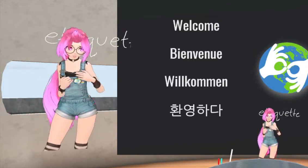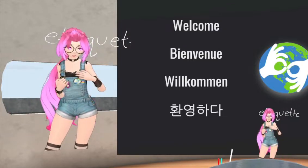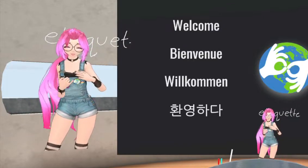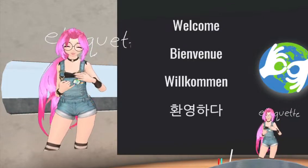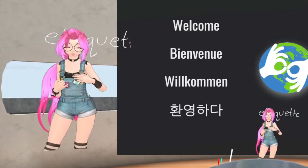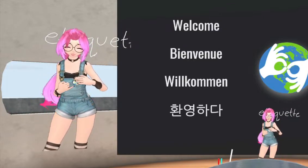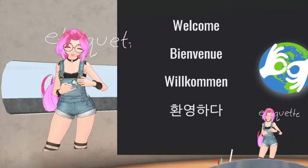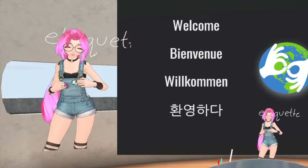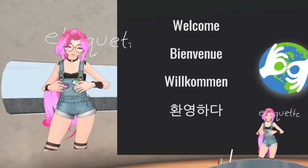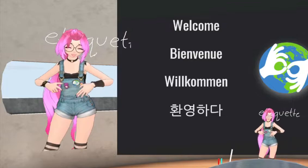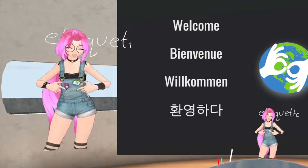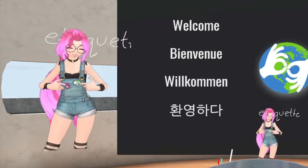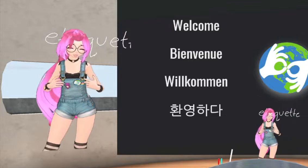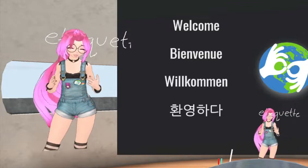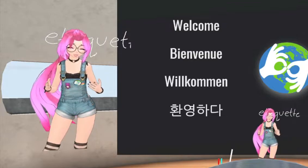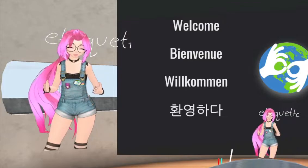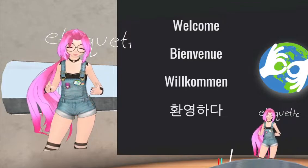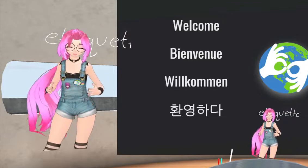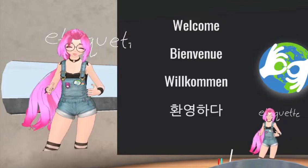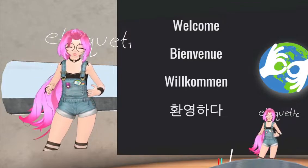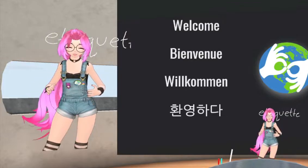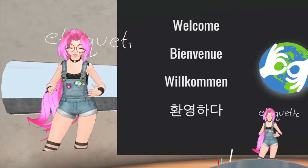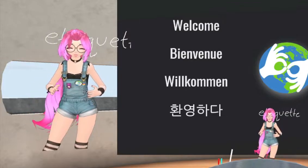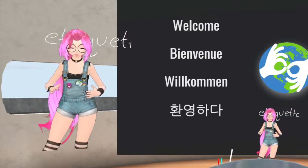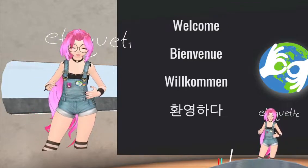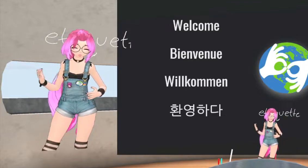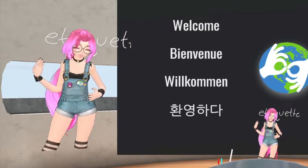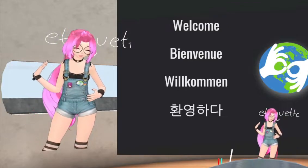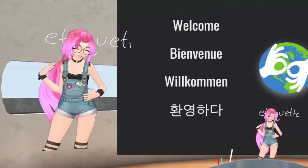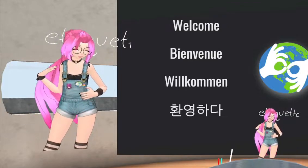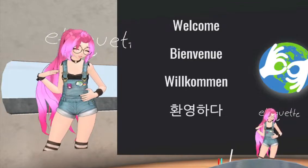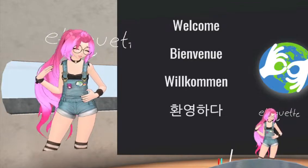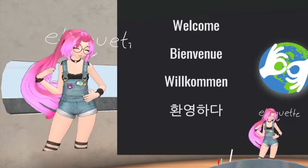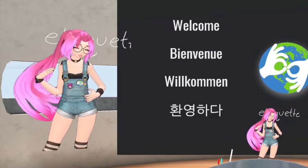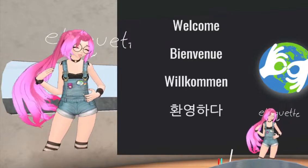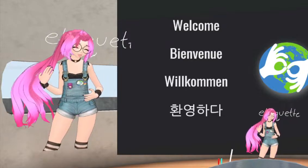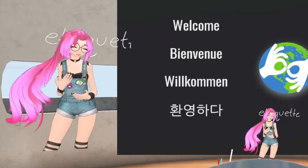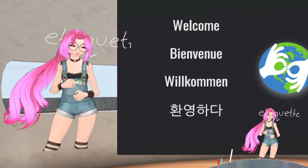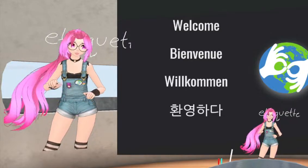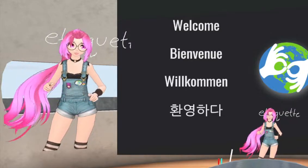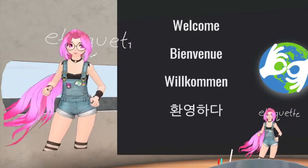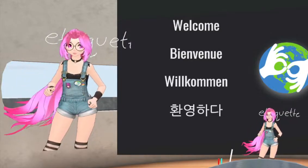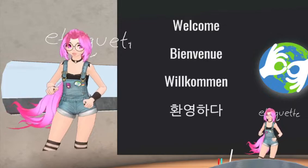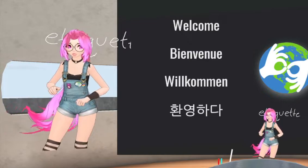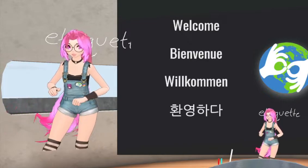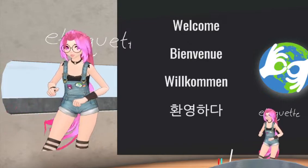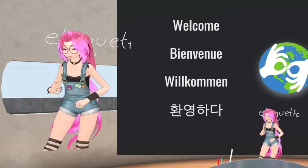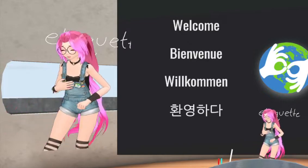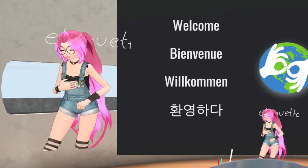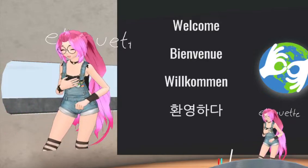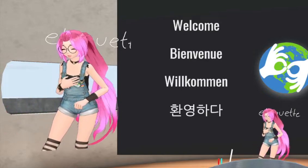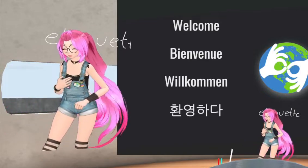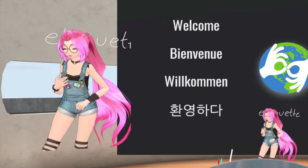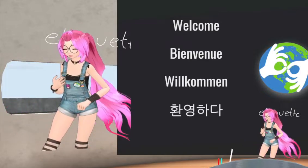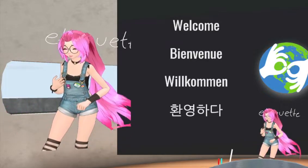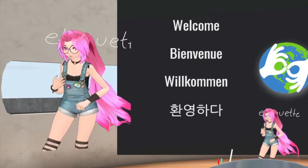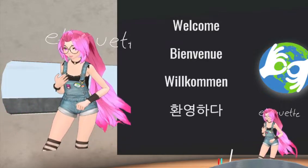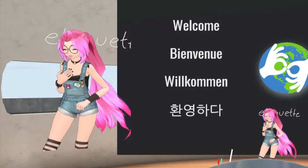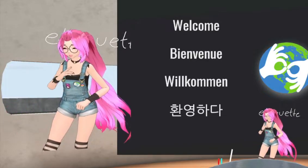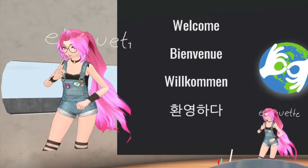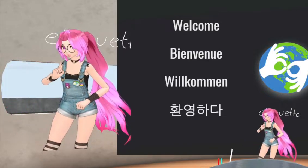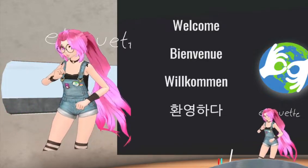hey! We also never want to throw things at deaf people. You're trying to shake the table and they can't feel the vibrations. Just get up